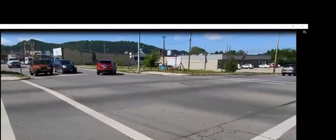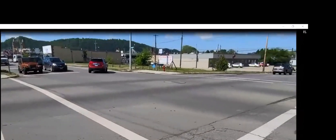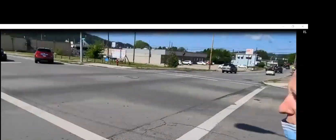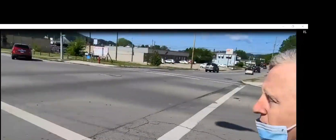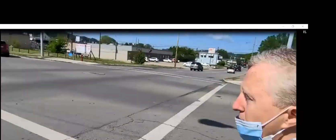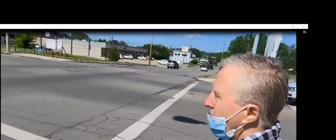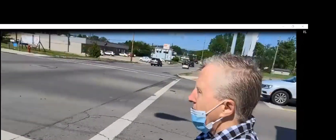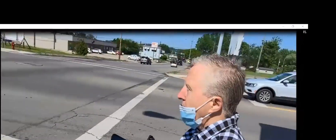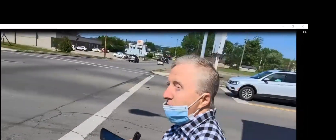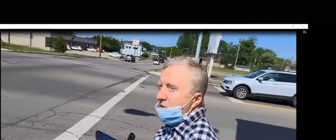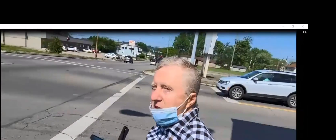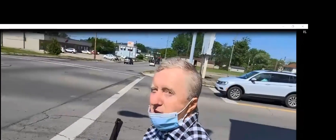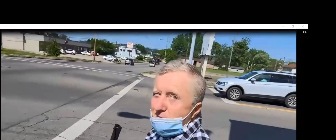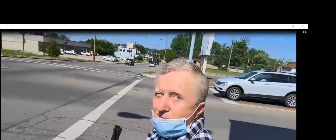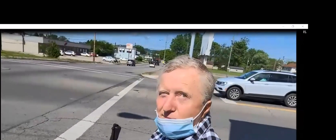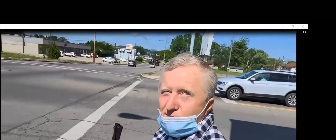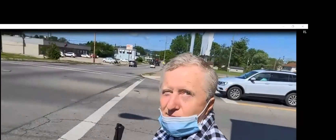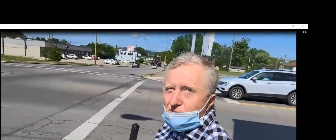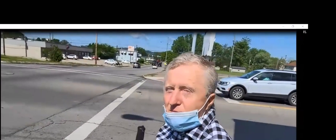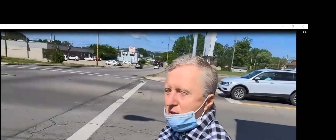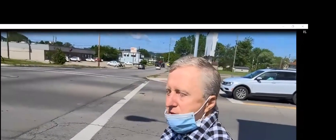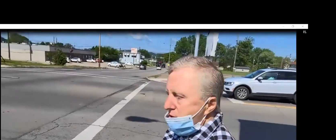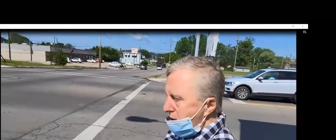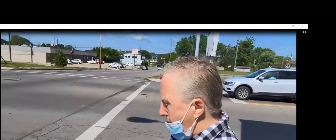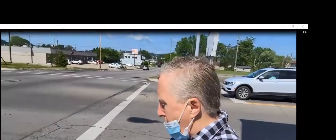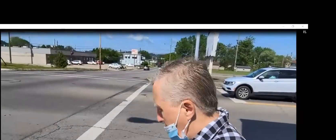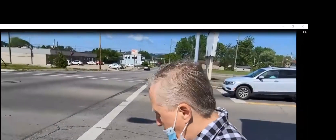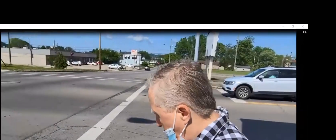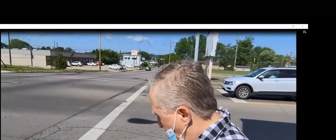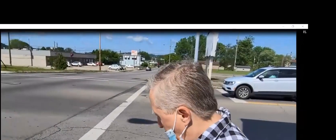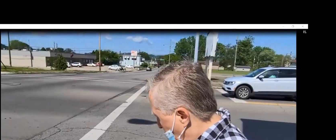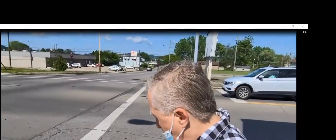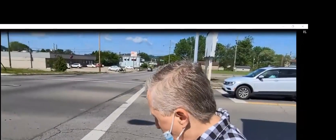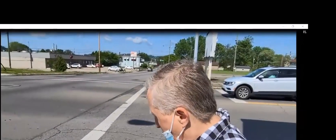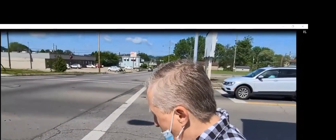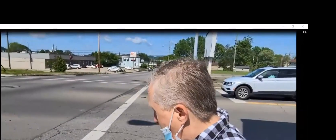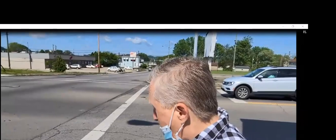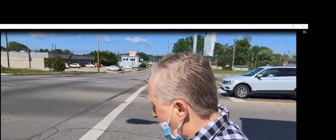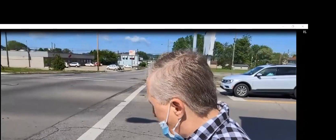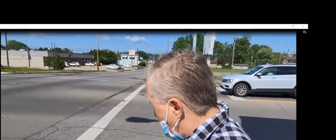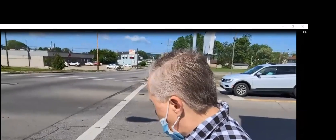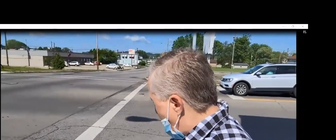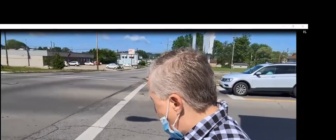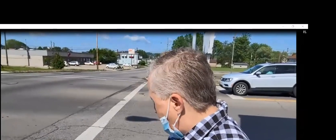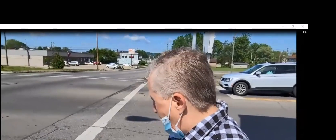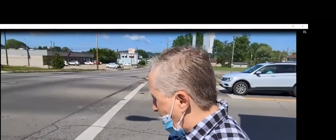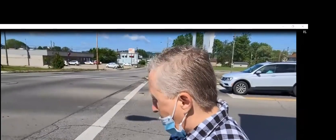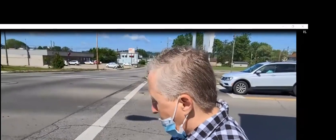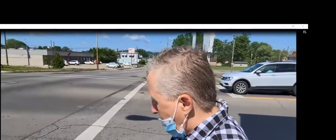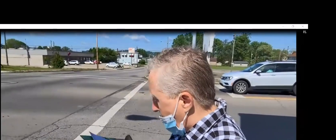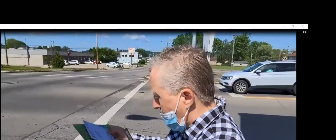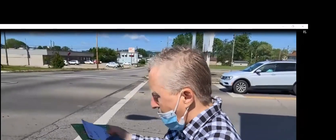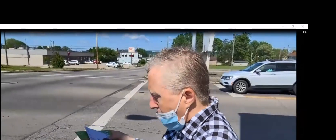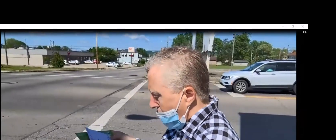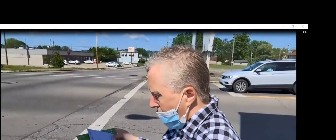There's no traffic signal here? No. Wow. So because there's no traffic